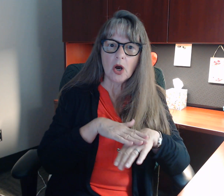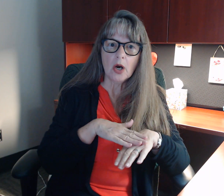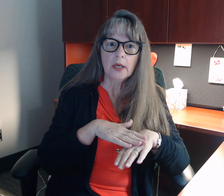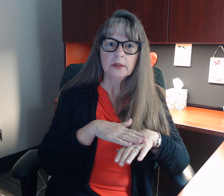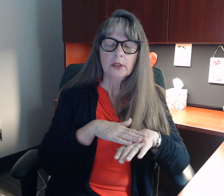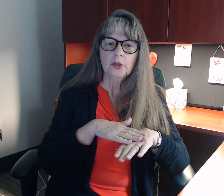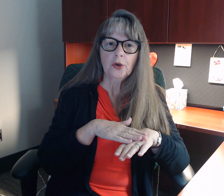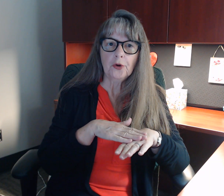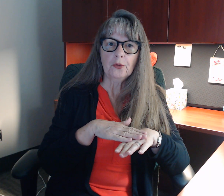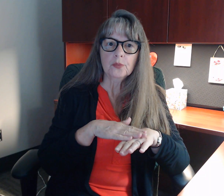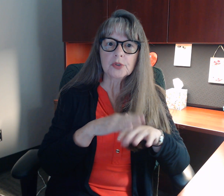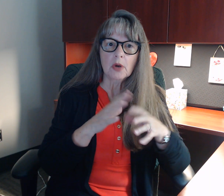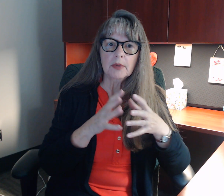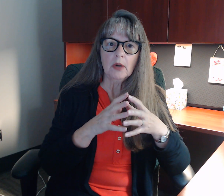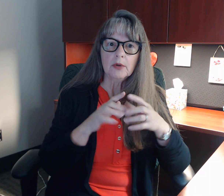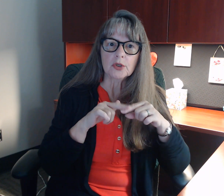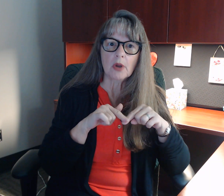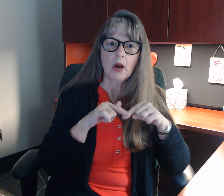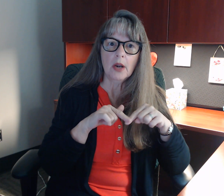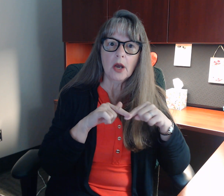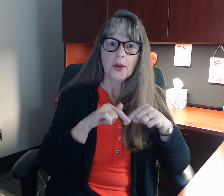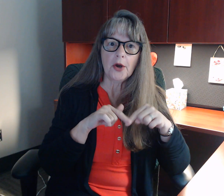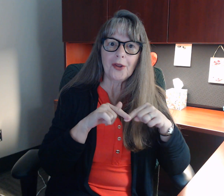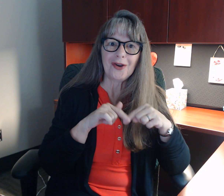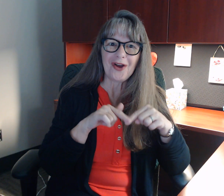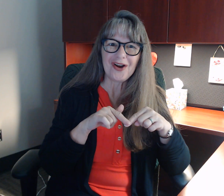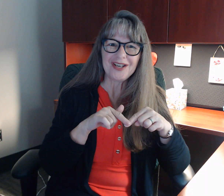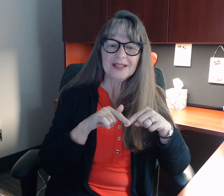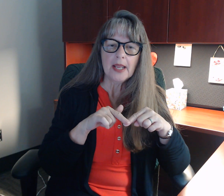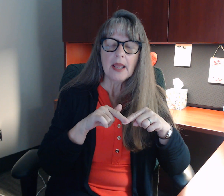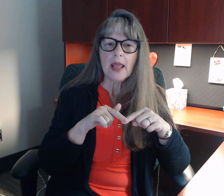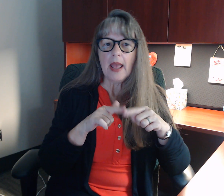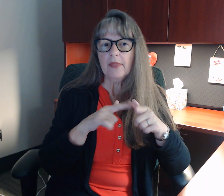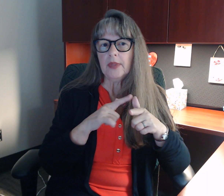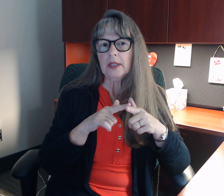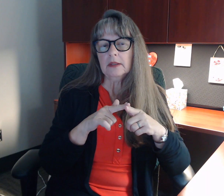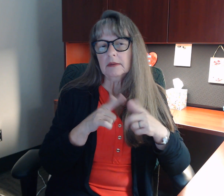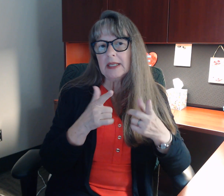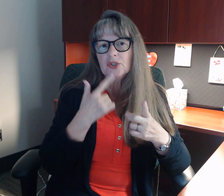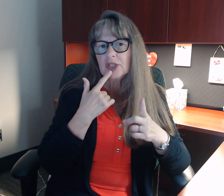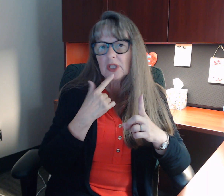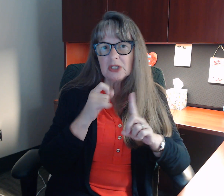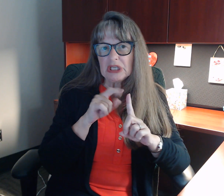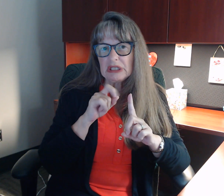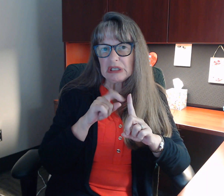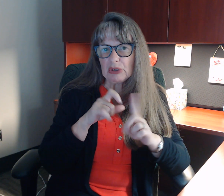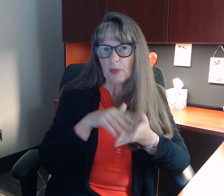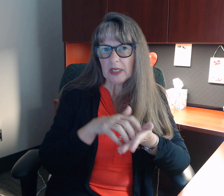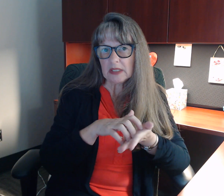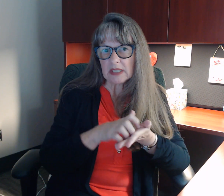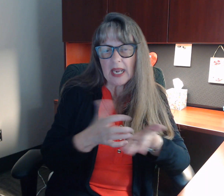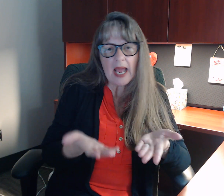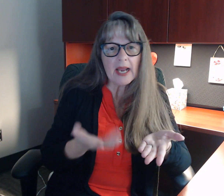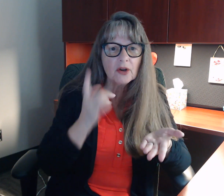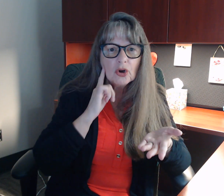on, so it's just on, and then they said the signal weakens, and I heard